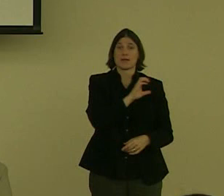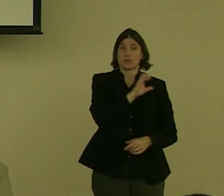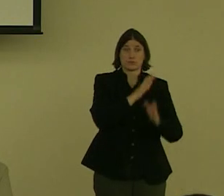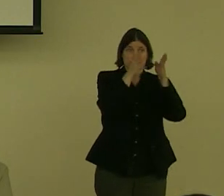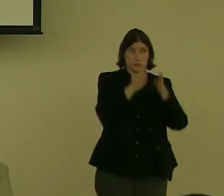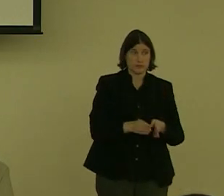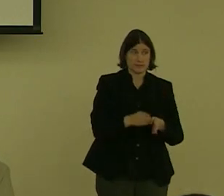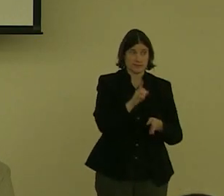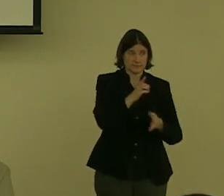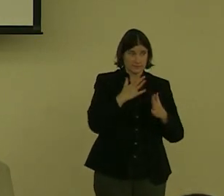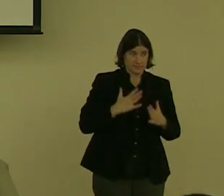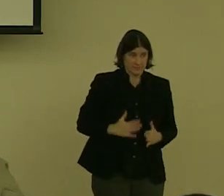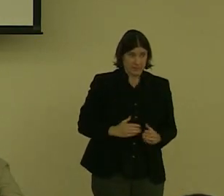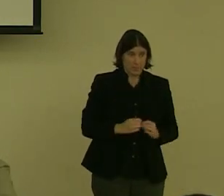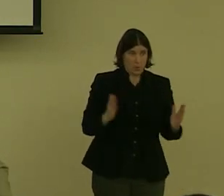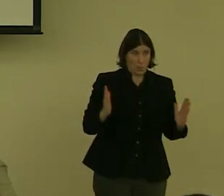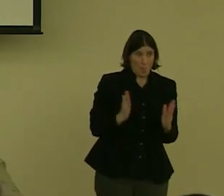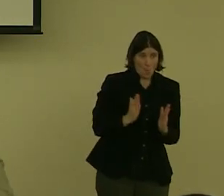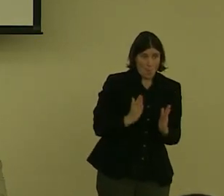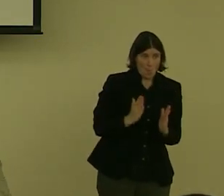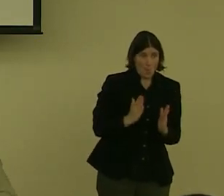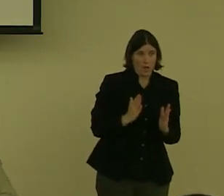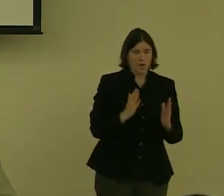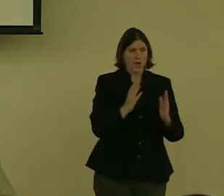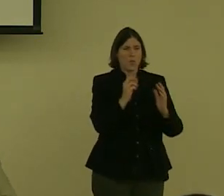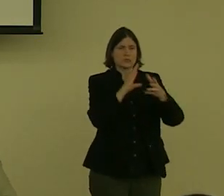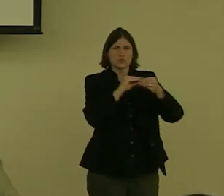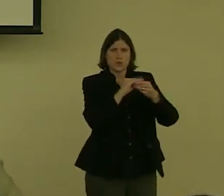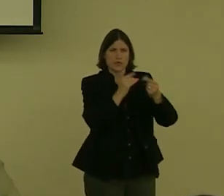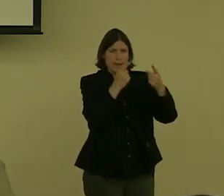Sorry, I just choked. It becomes a group effect.